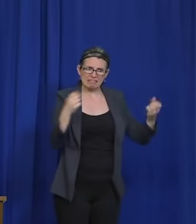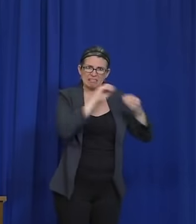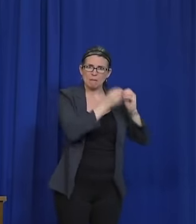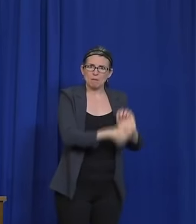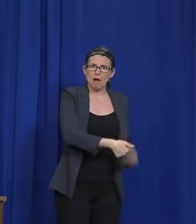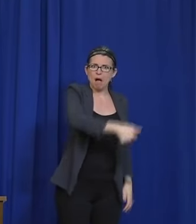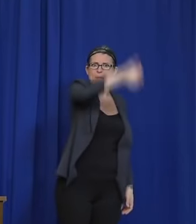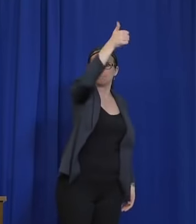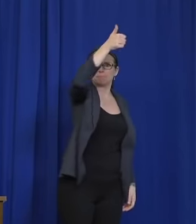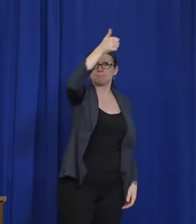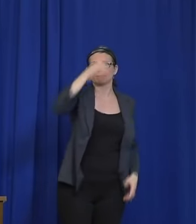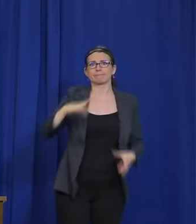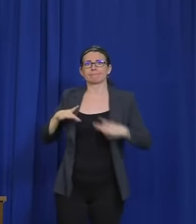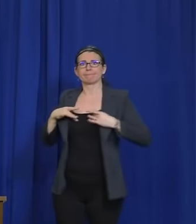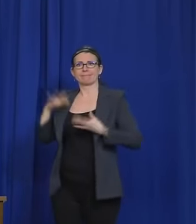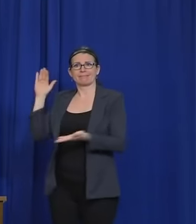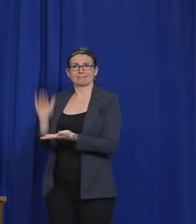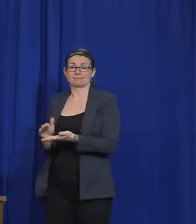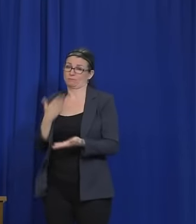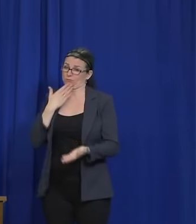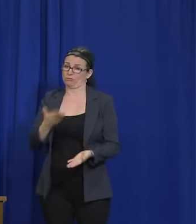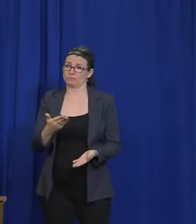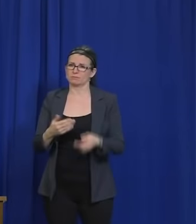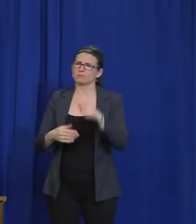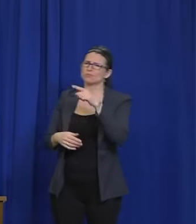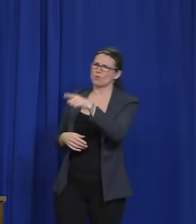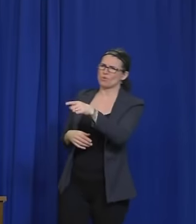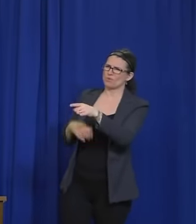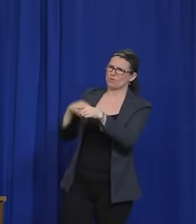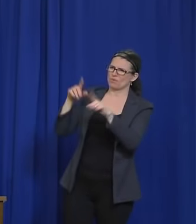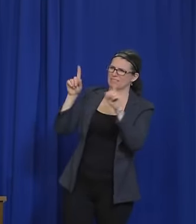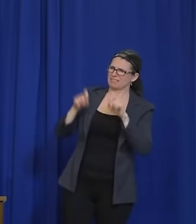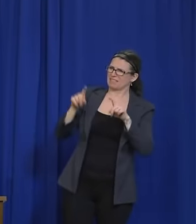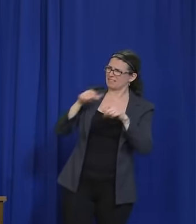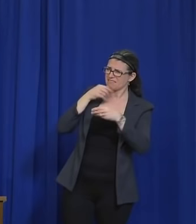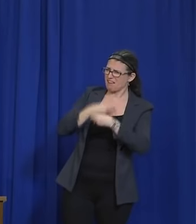So right now, though, the tests are still being rationed in a way.